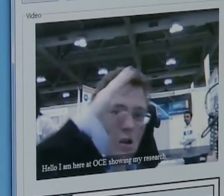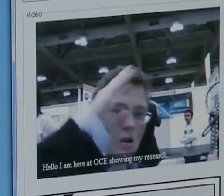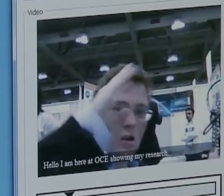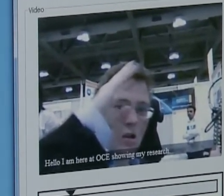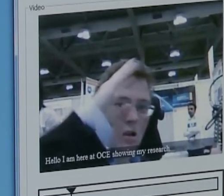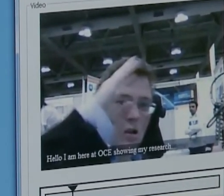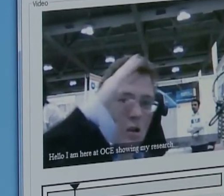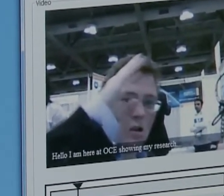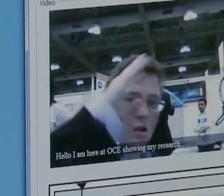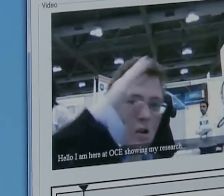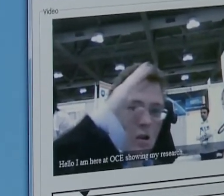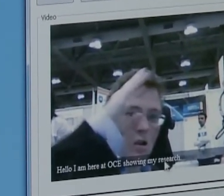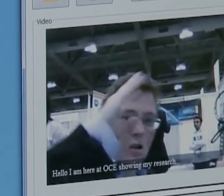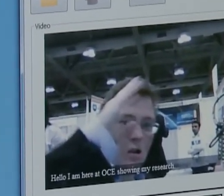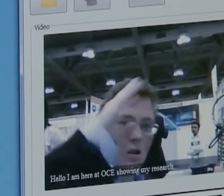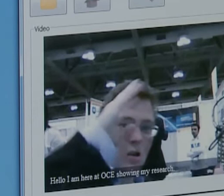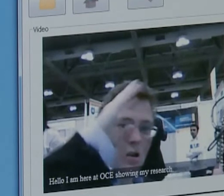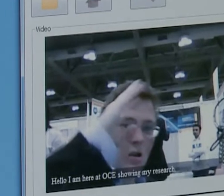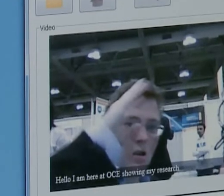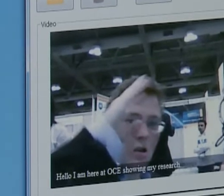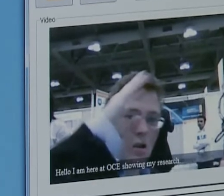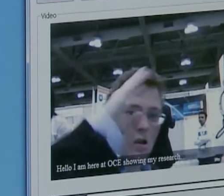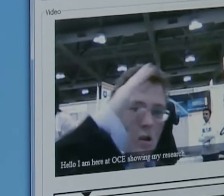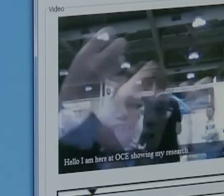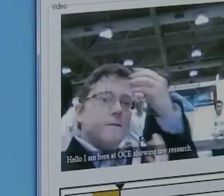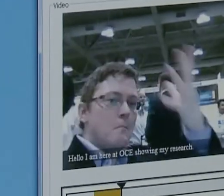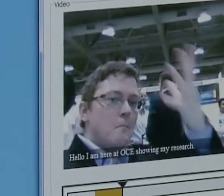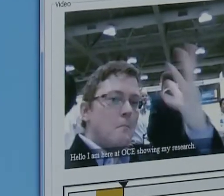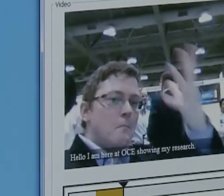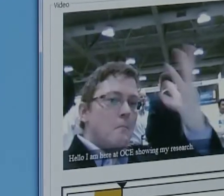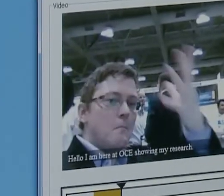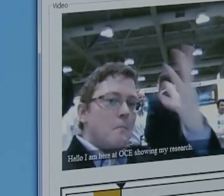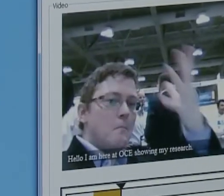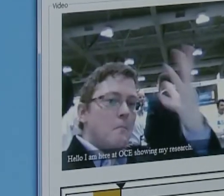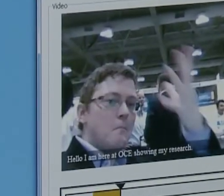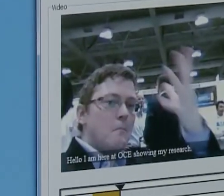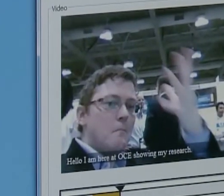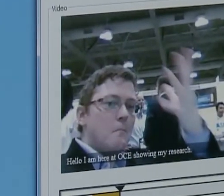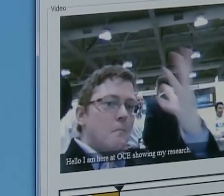So you just type in whatever it is, and then that becomes the caption.